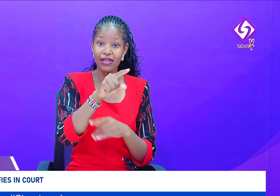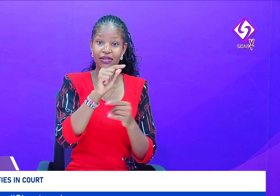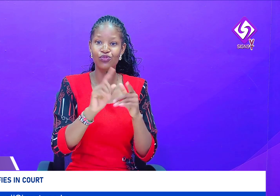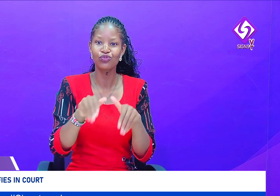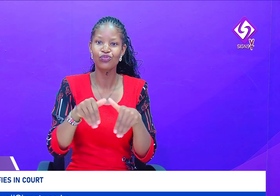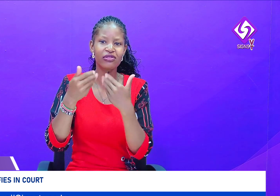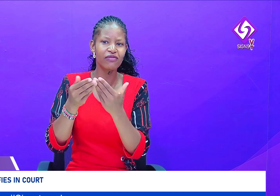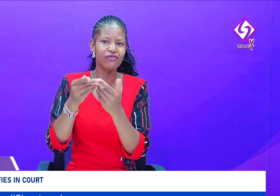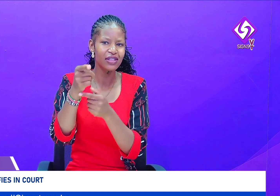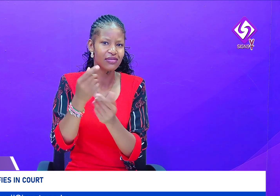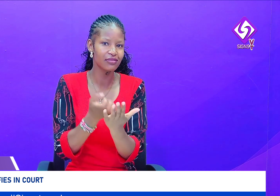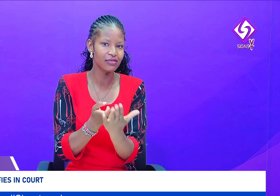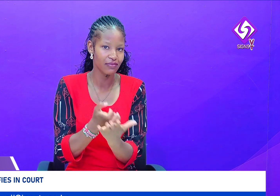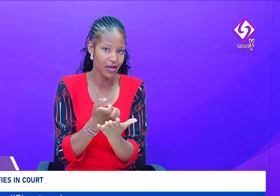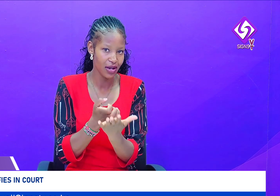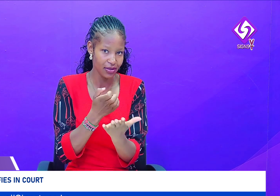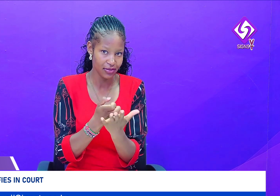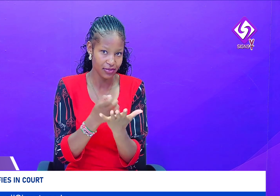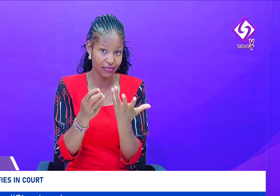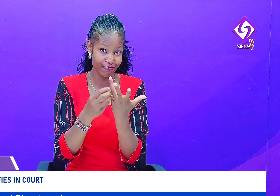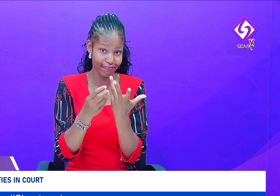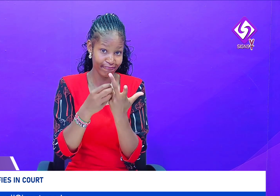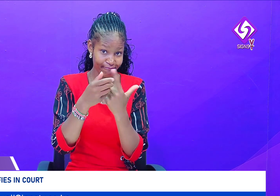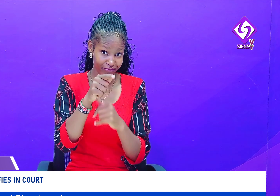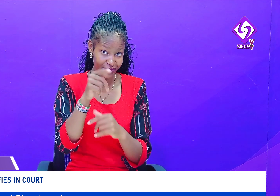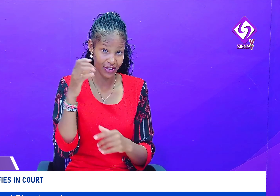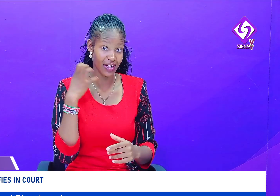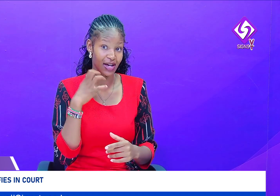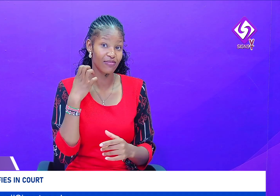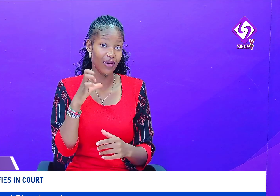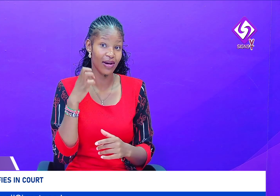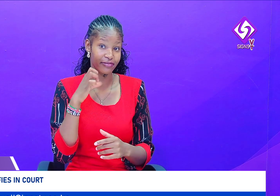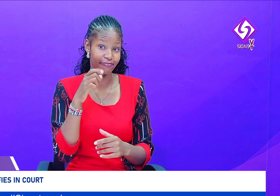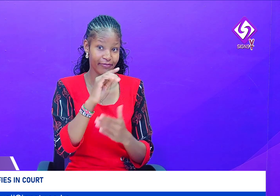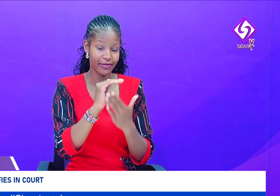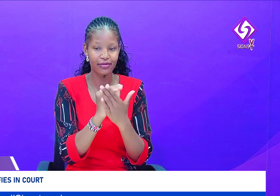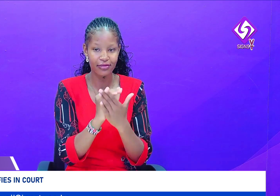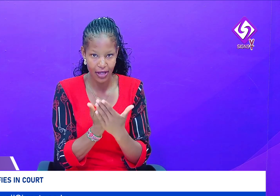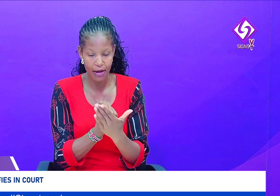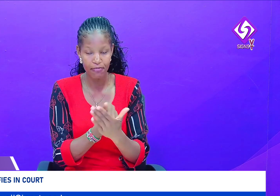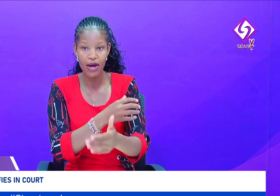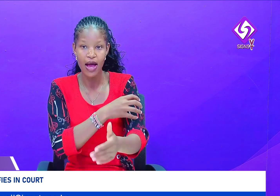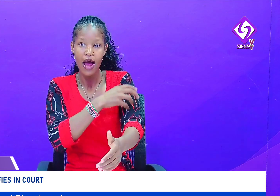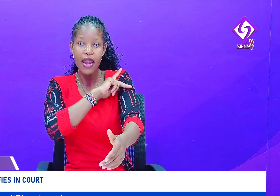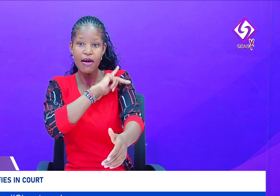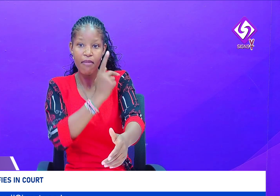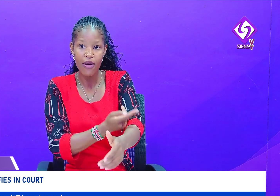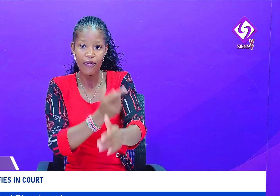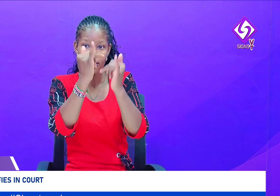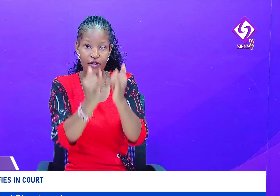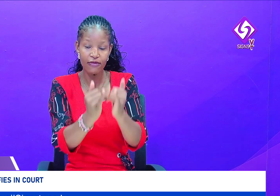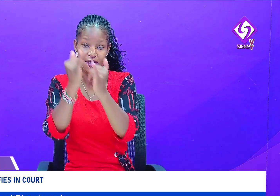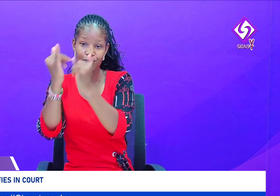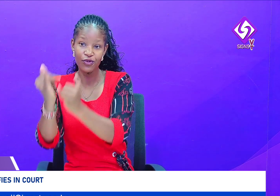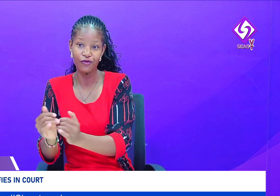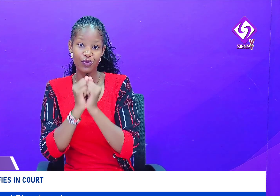Appearing before the anti-corruption trial magistrate, Charles Ondiek, to give